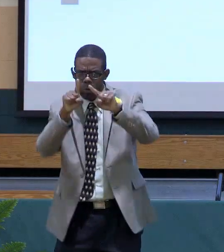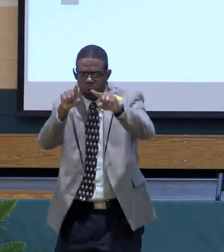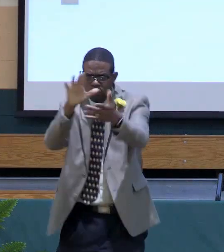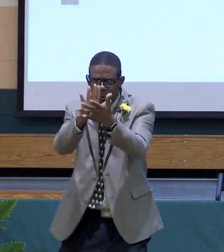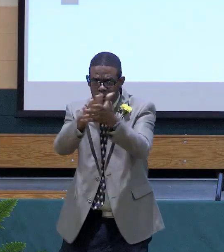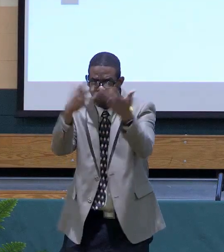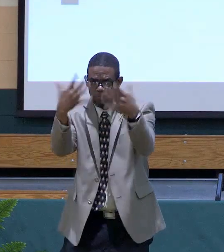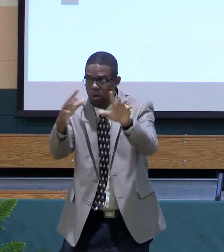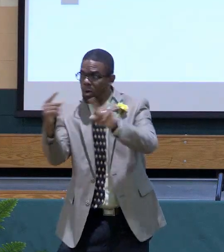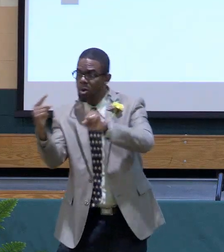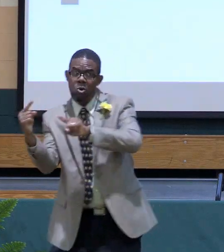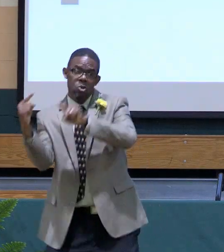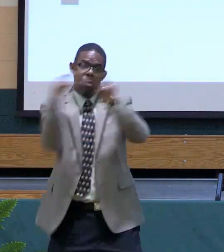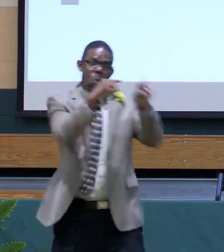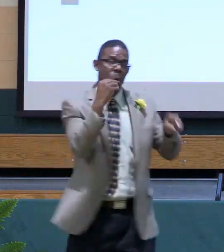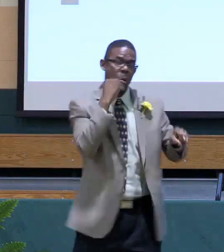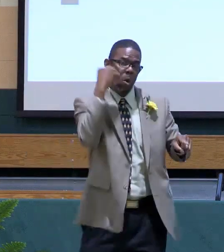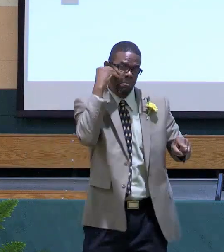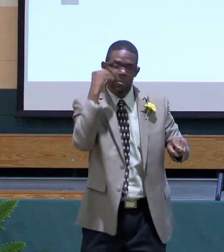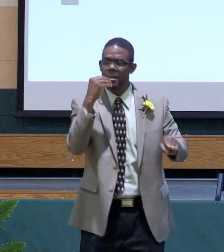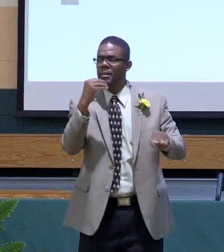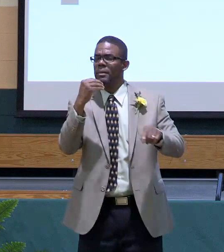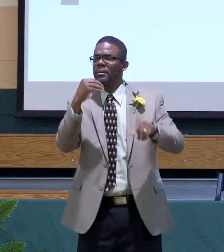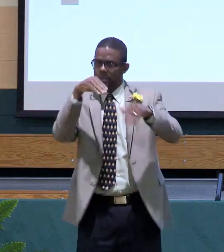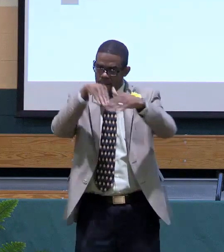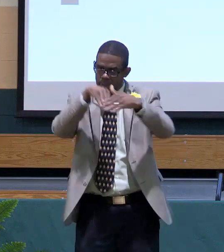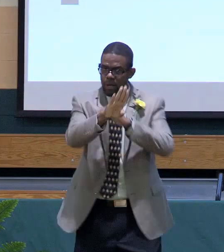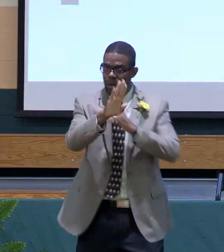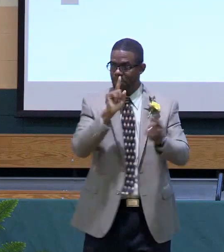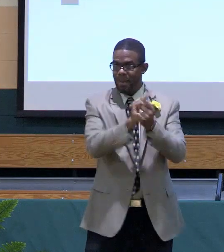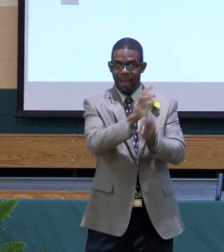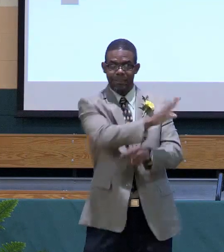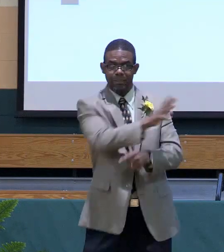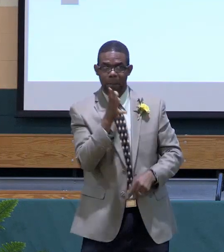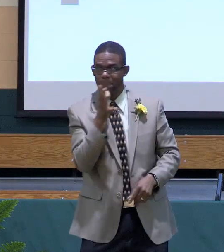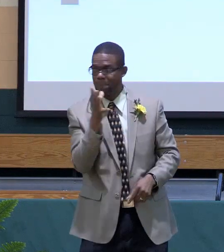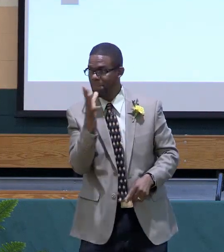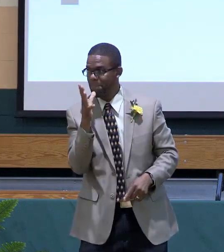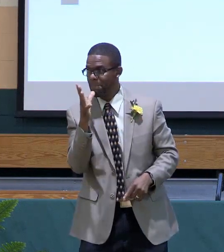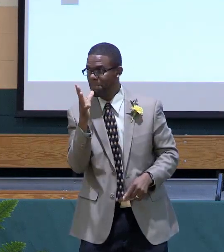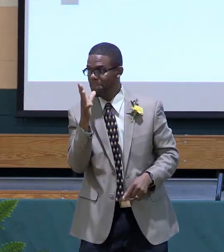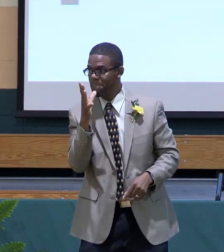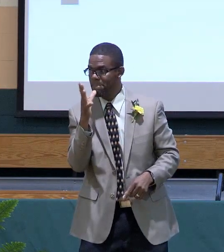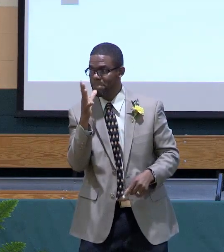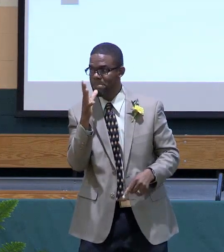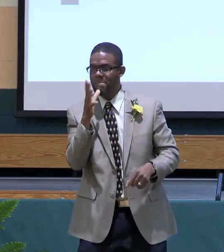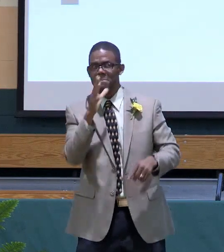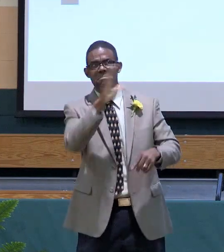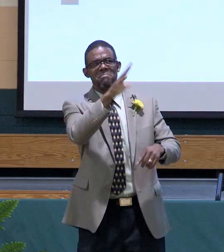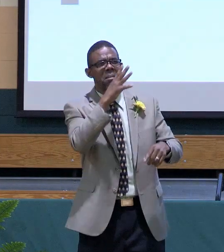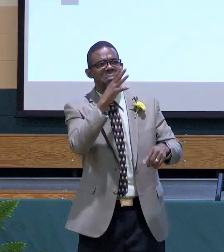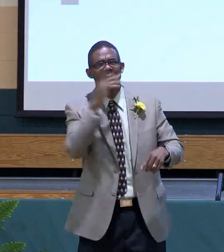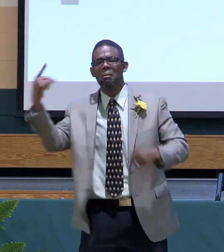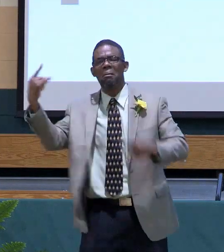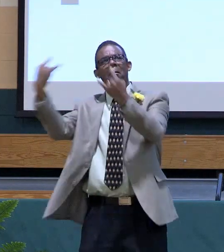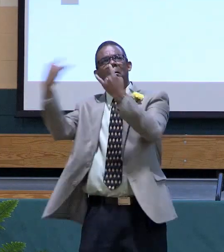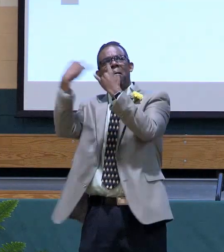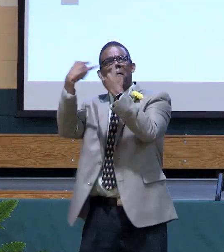But he maintained a positive attitude. He got through school. He went home, walked up to his mom, and